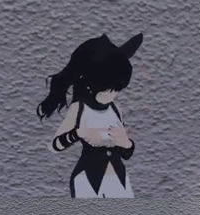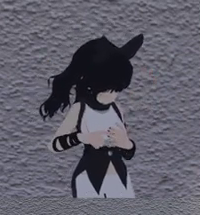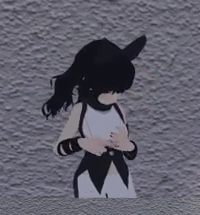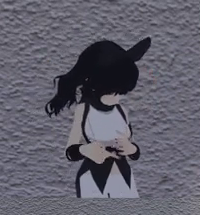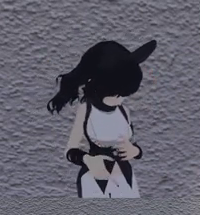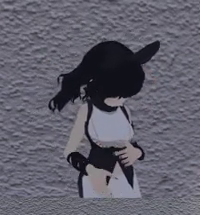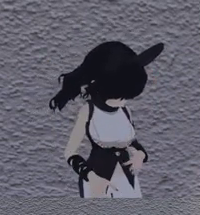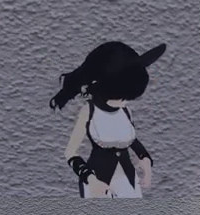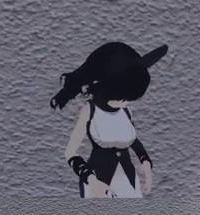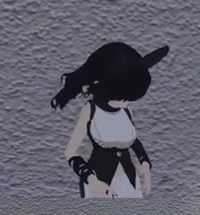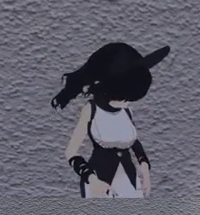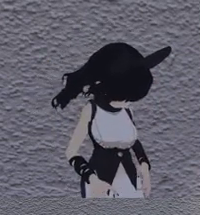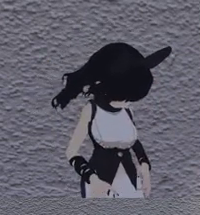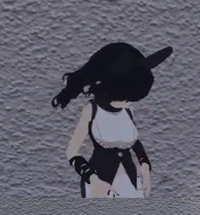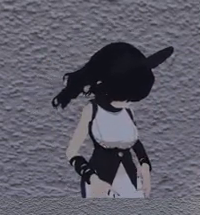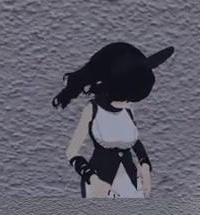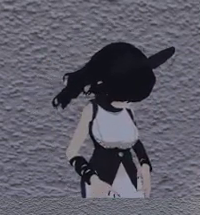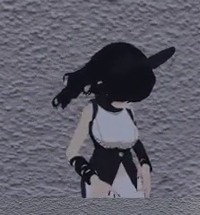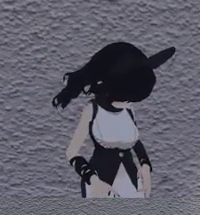Great.